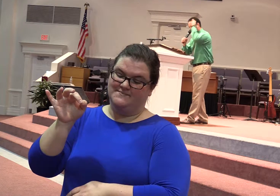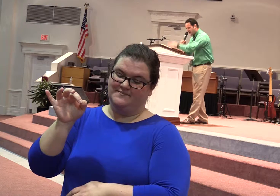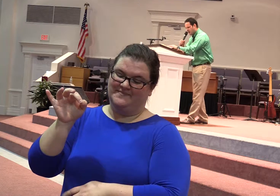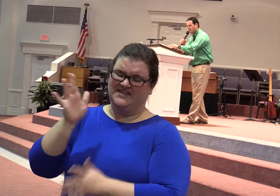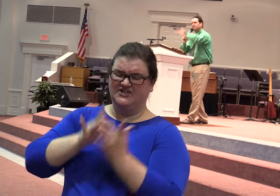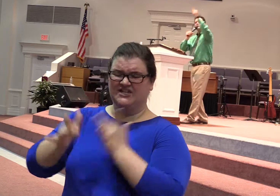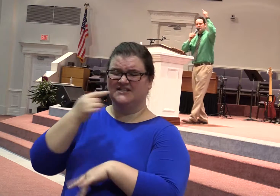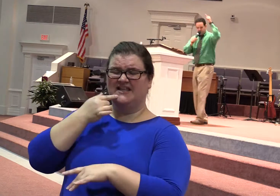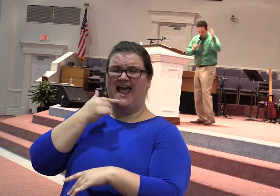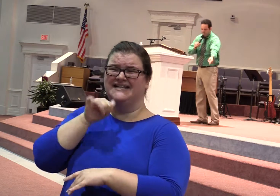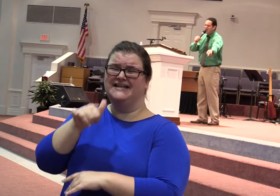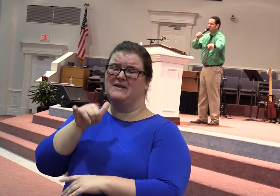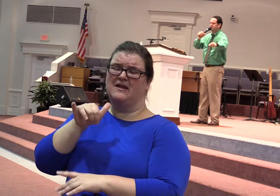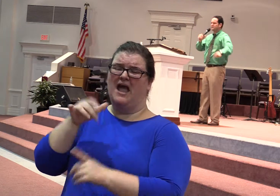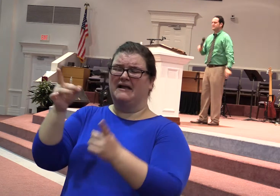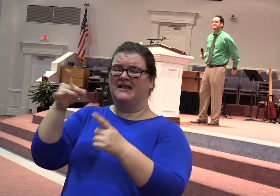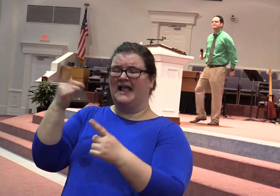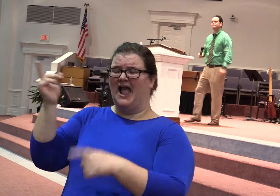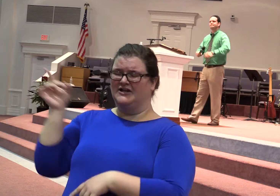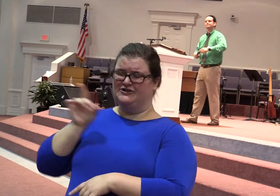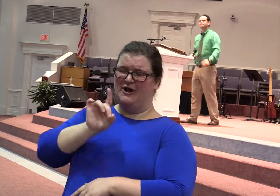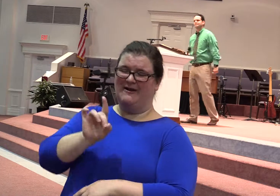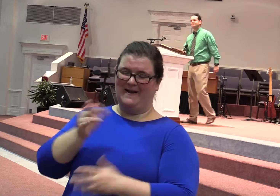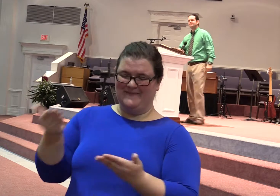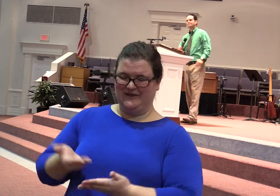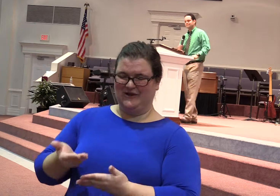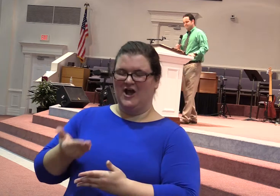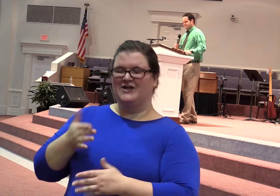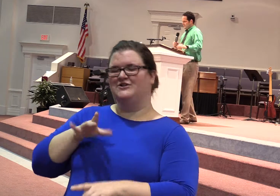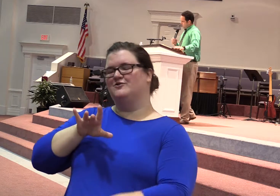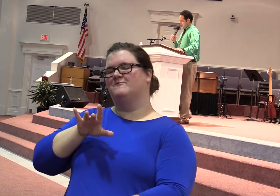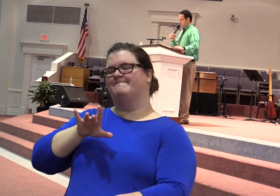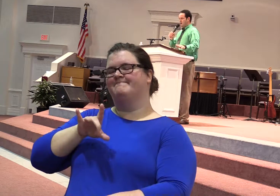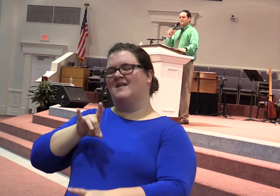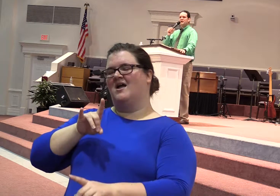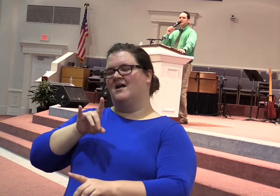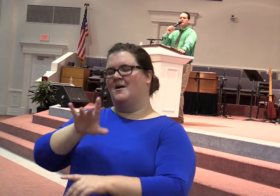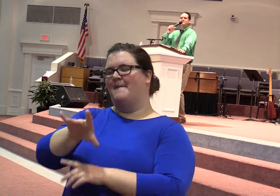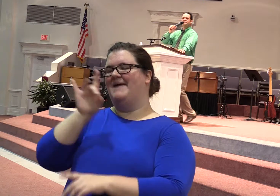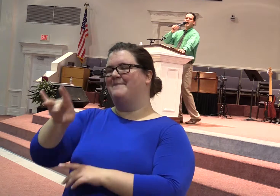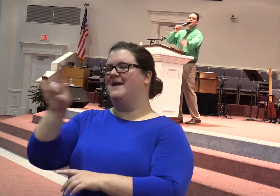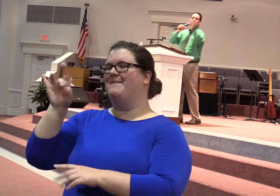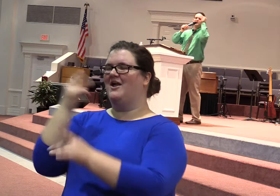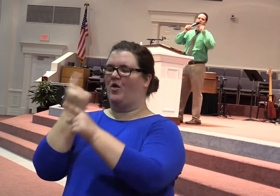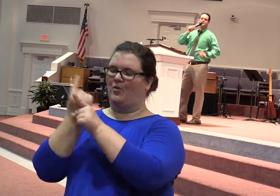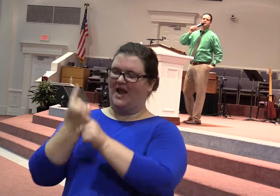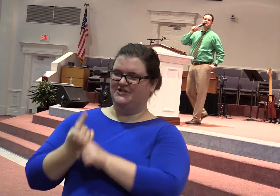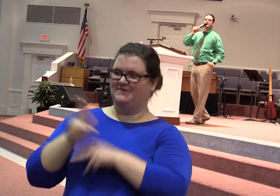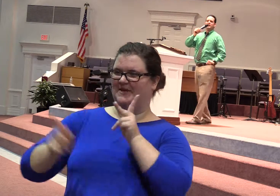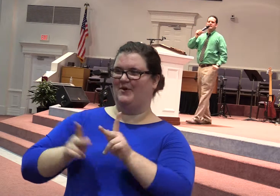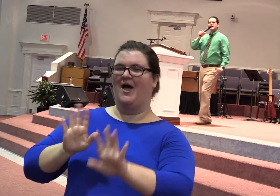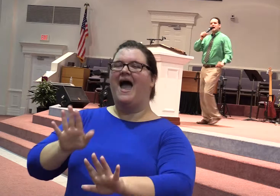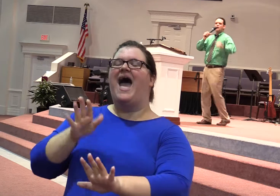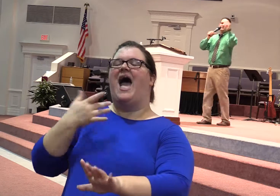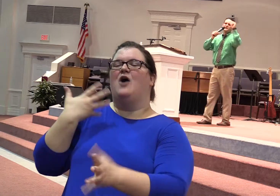but sinners to repentance. Right. Amen. Amen. Well, I don't want to preach on repentance. I want to preach on